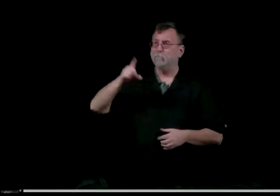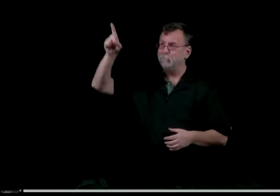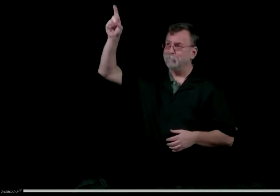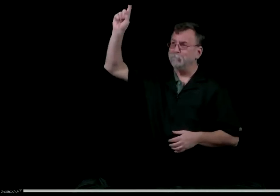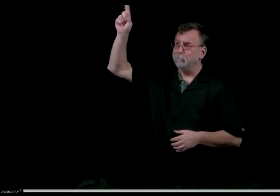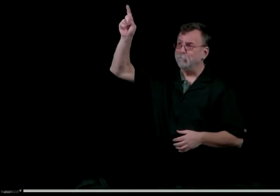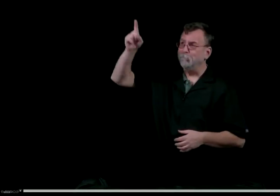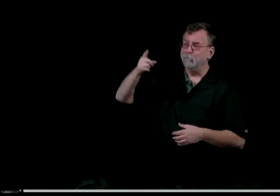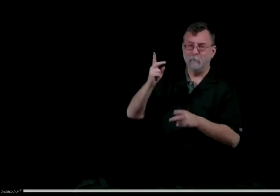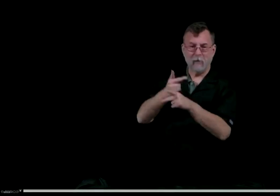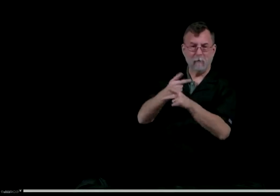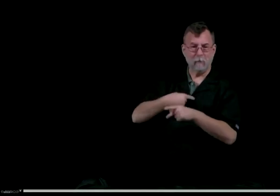Like now I'm at the game.